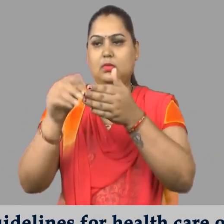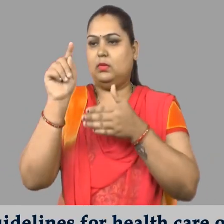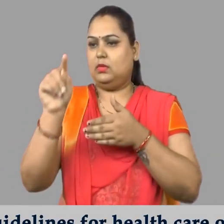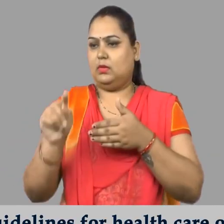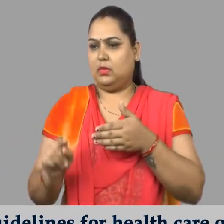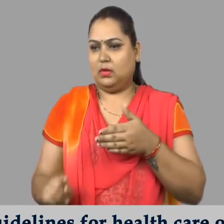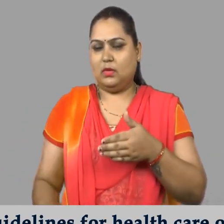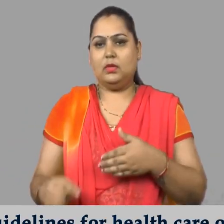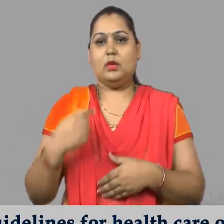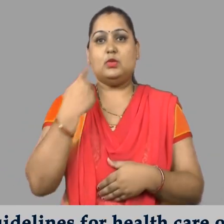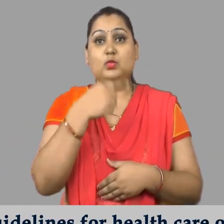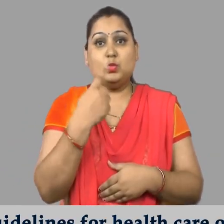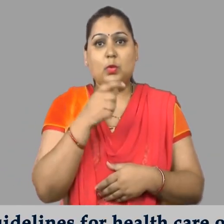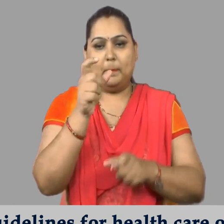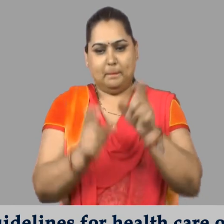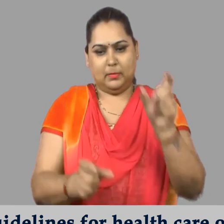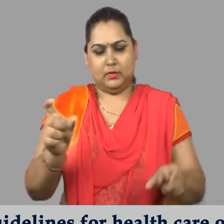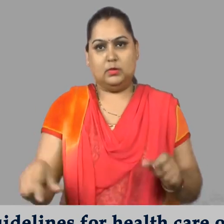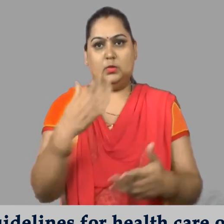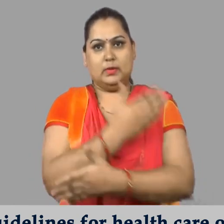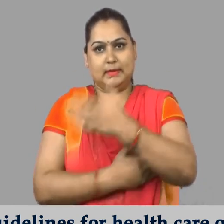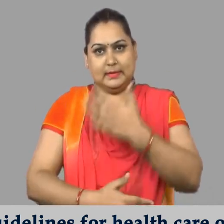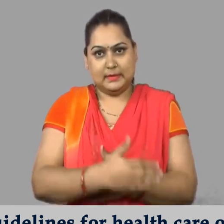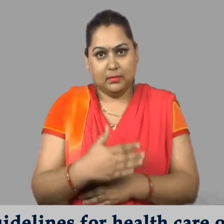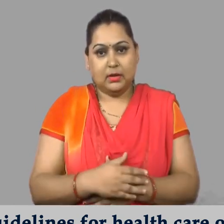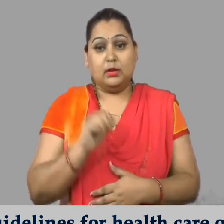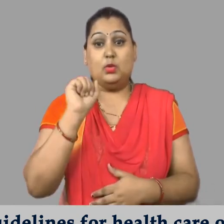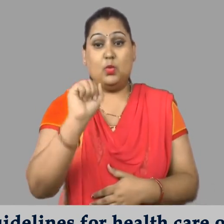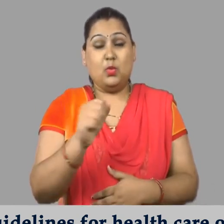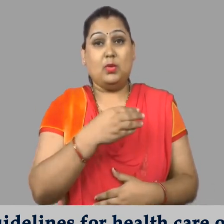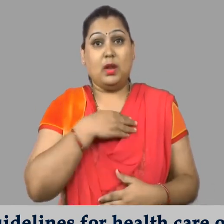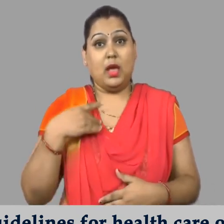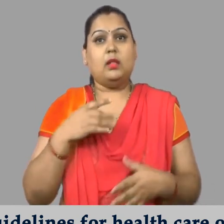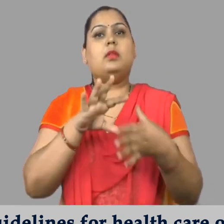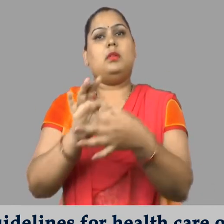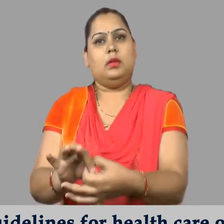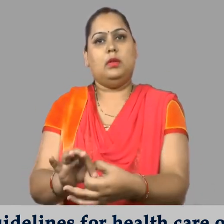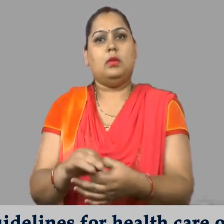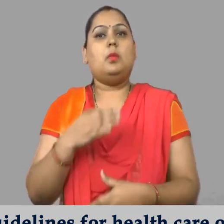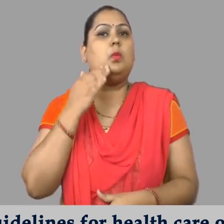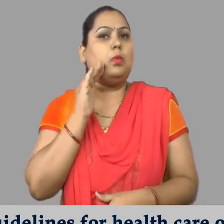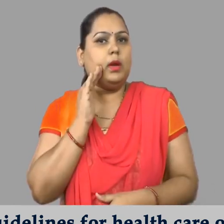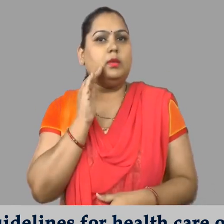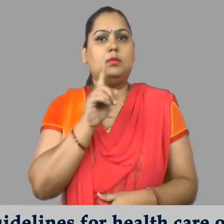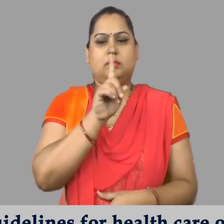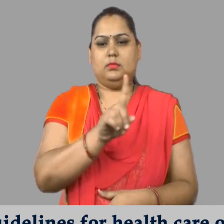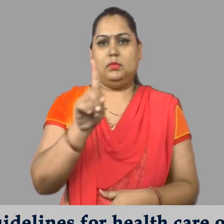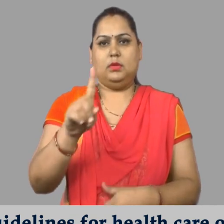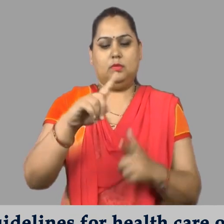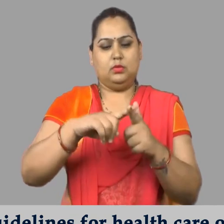ICMR issues guidelines for healthcare of persons with disabilities dated